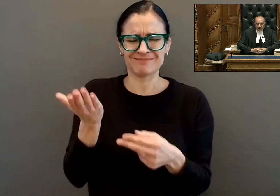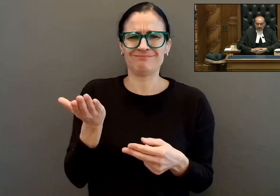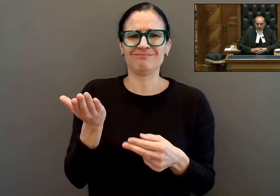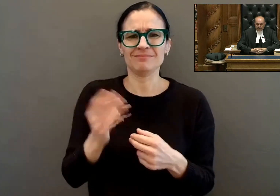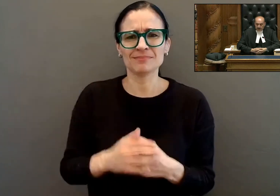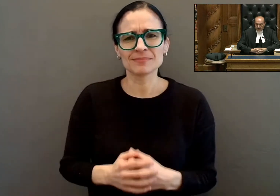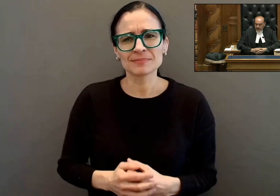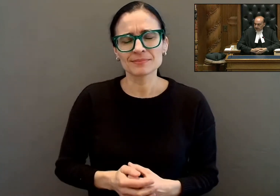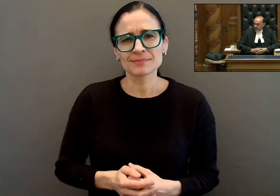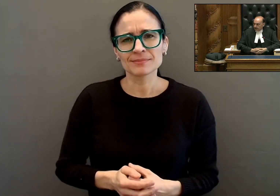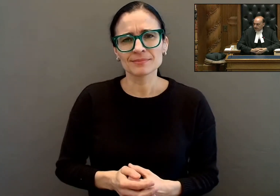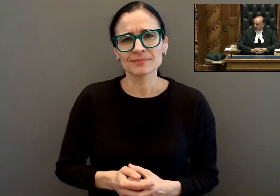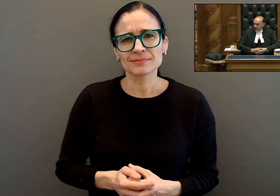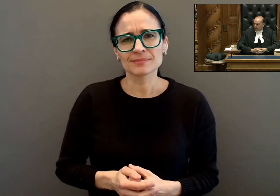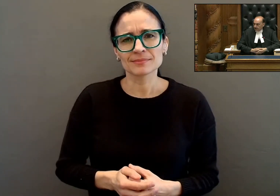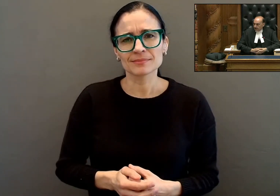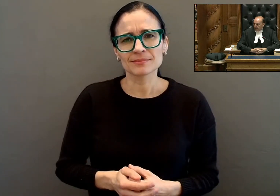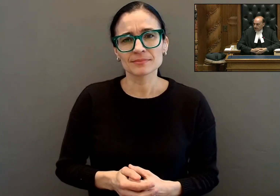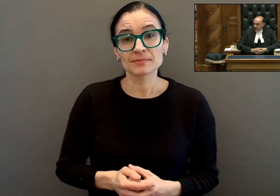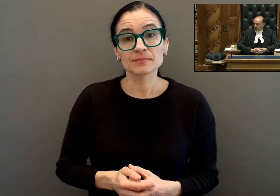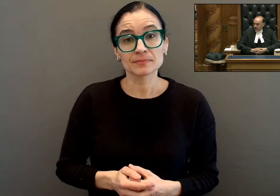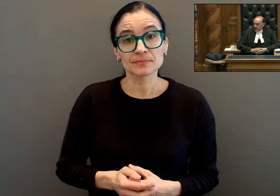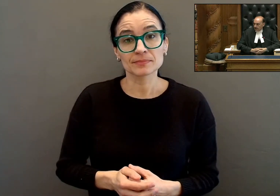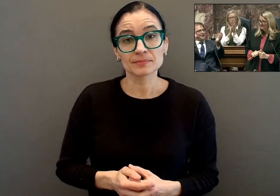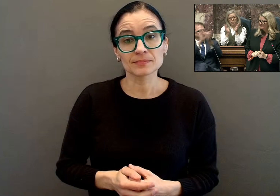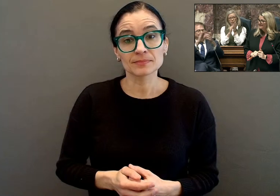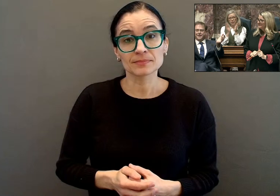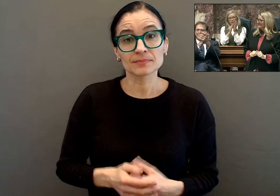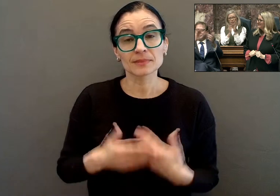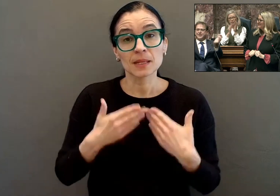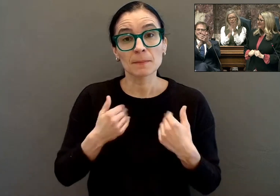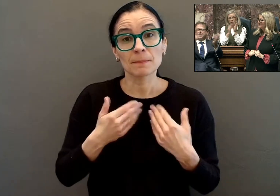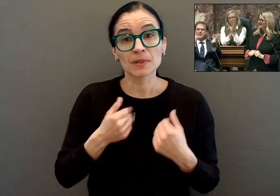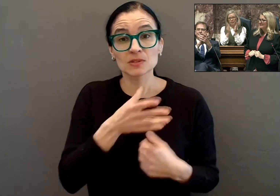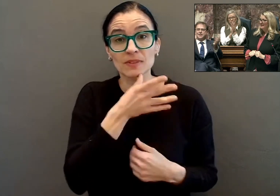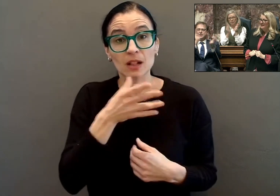Minister of Agriculture. Thank you, Mr. Speaker.